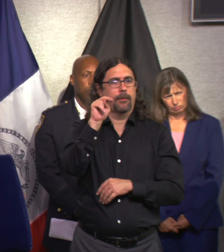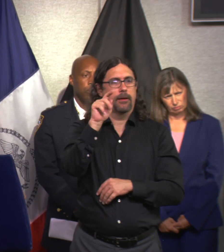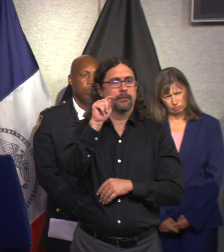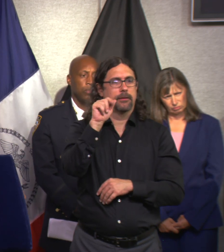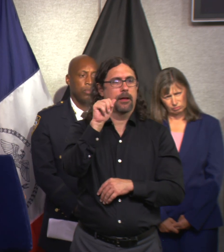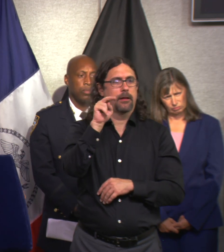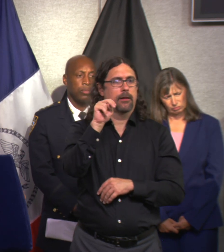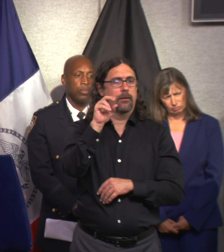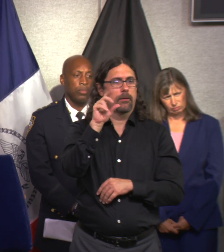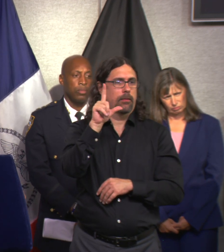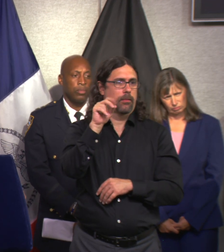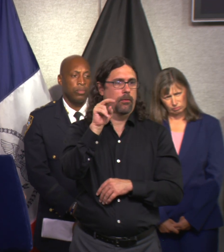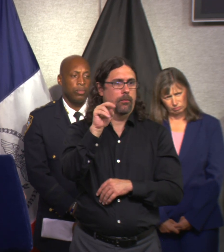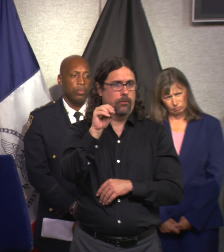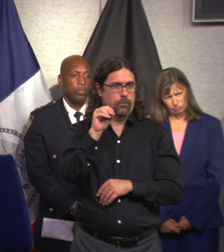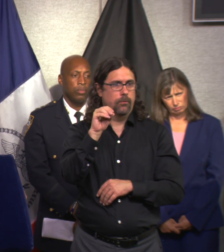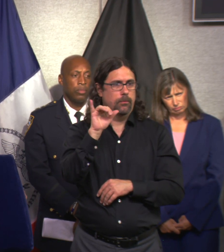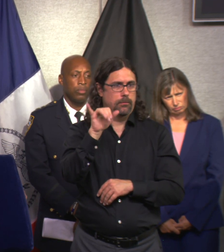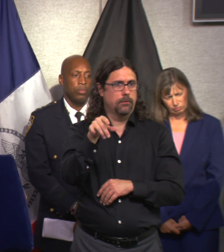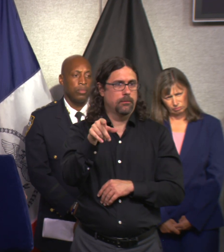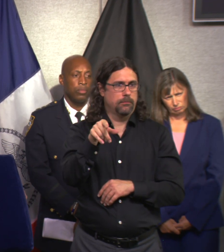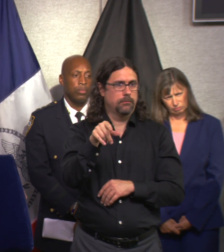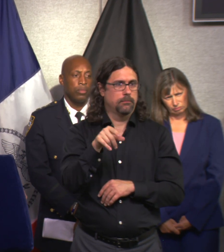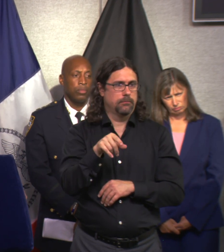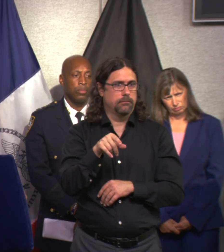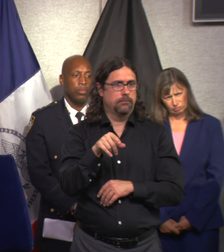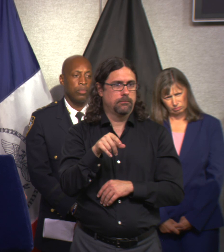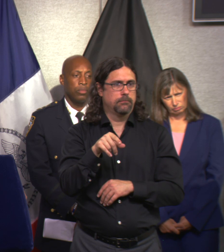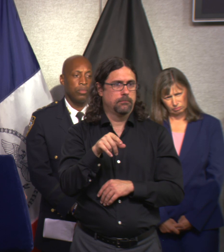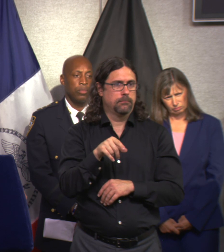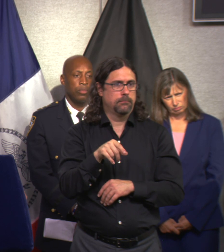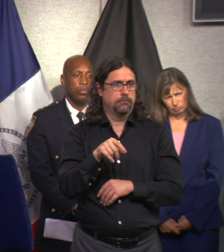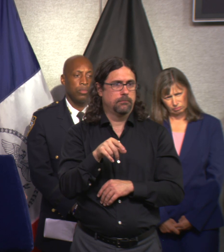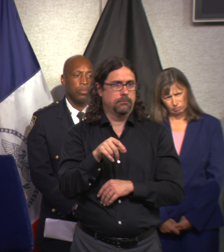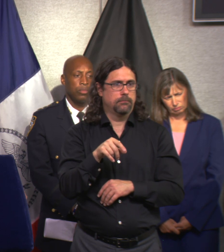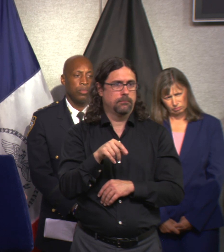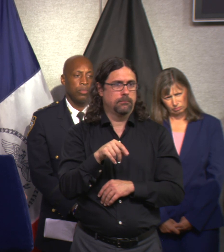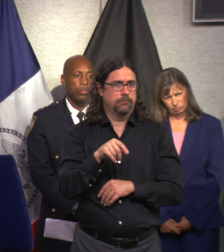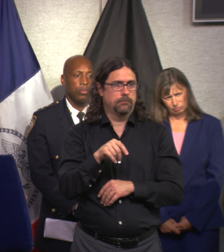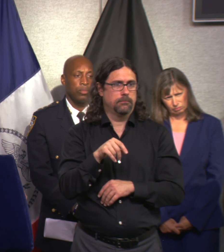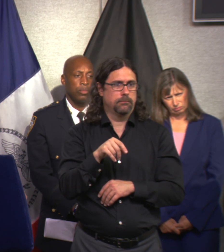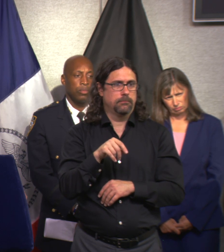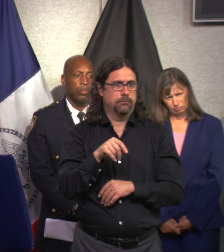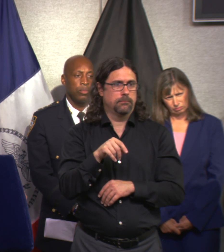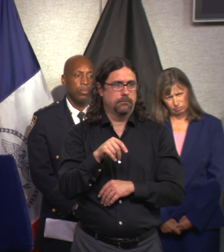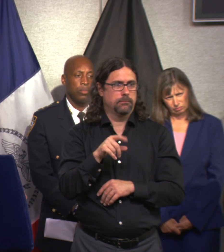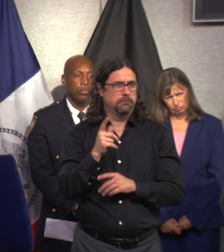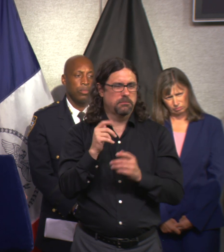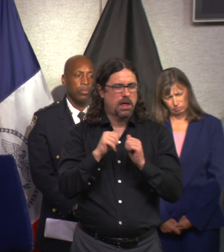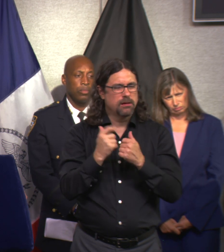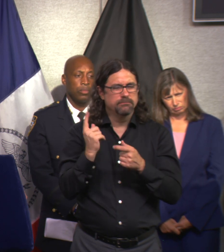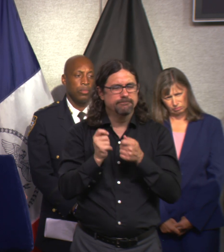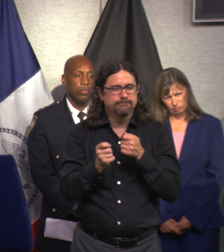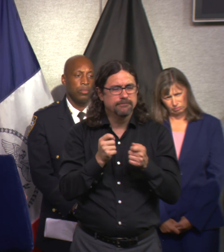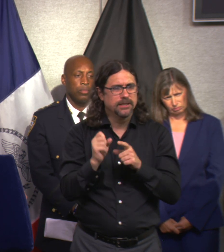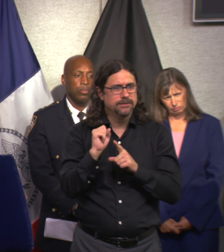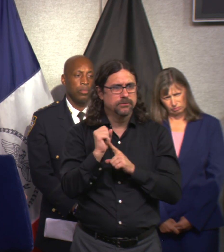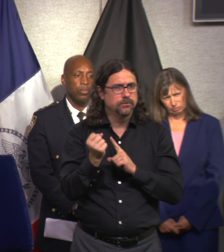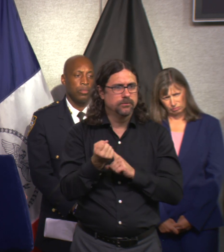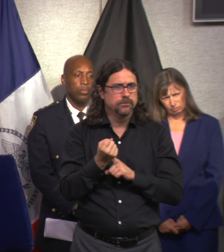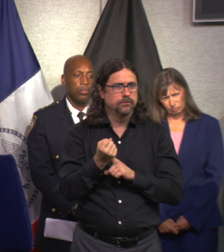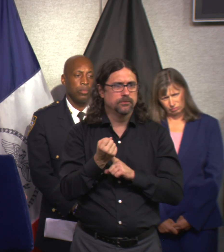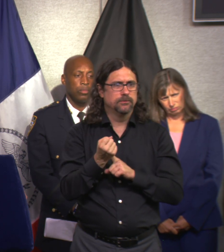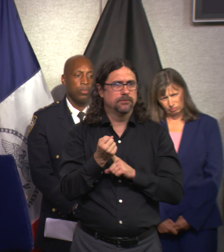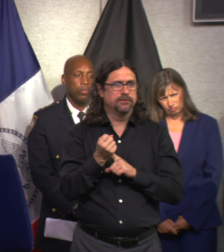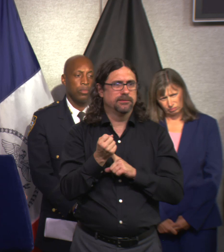you have any regrets over how you handle this whole situation. This will undoubtedly become a part of